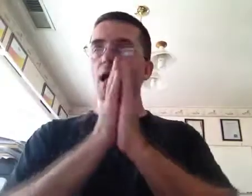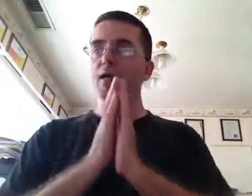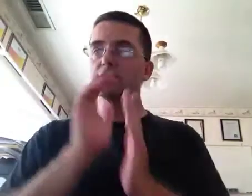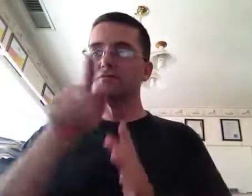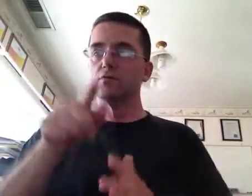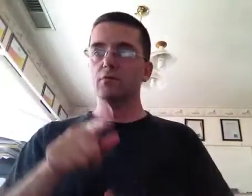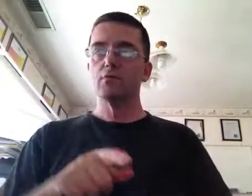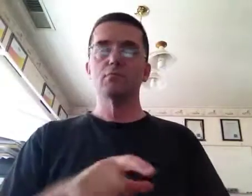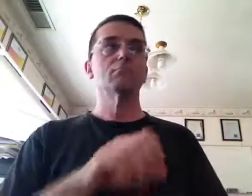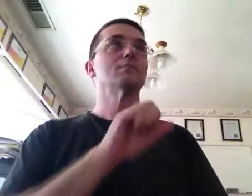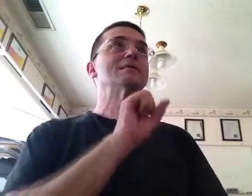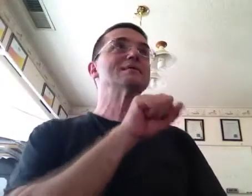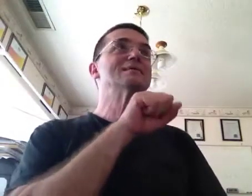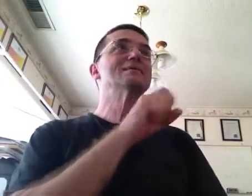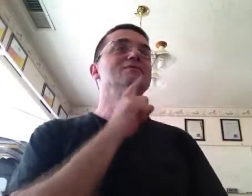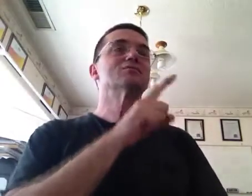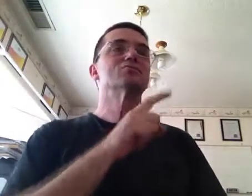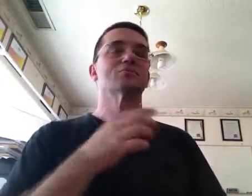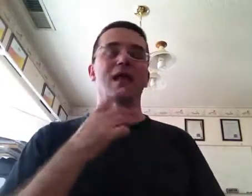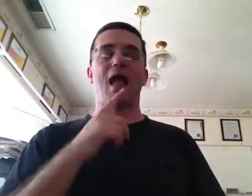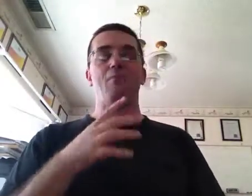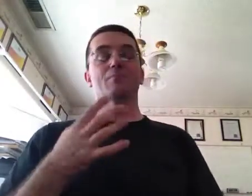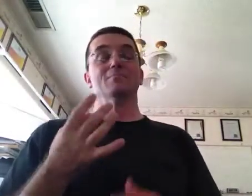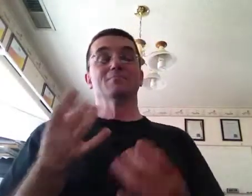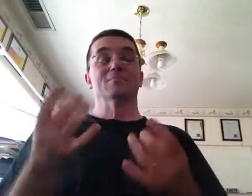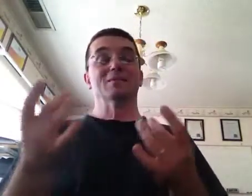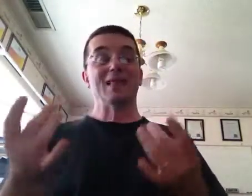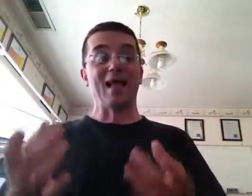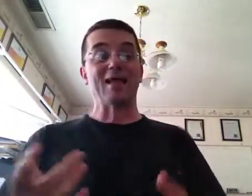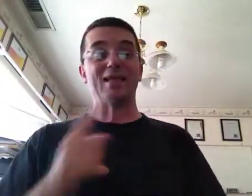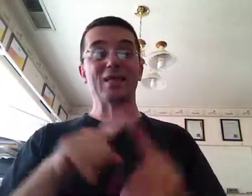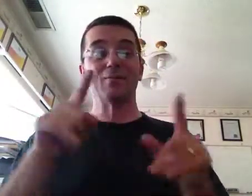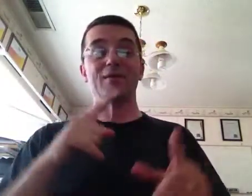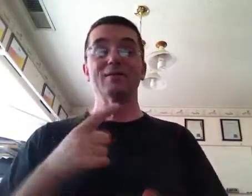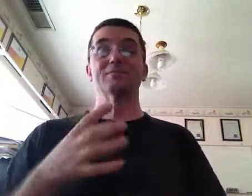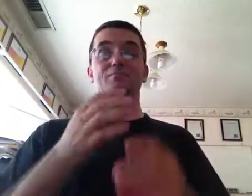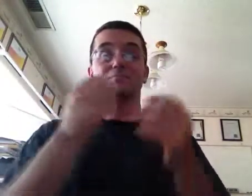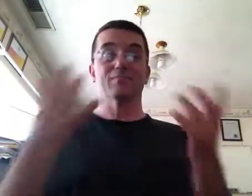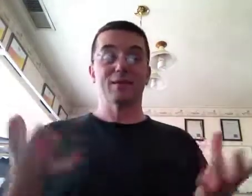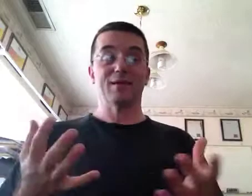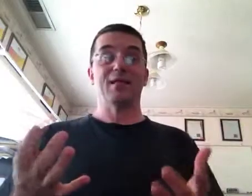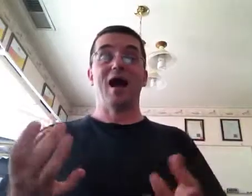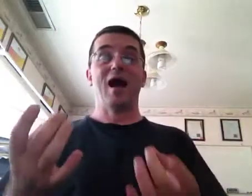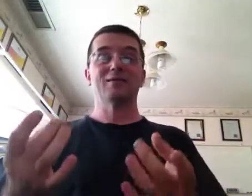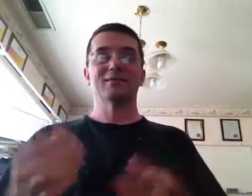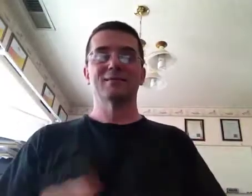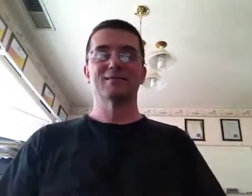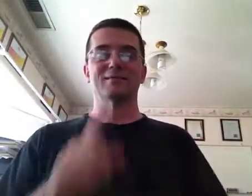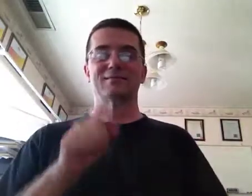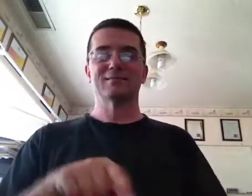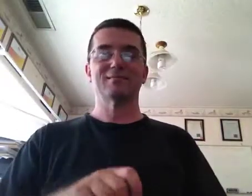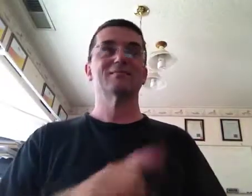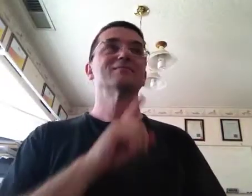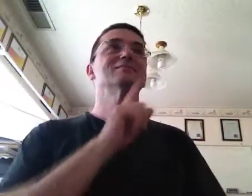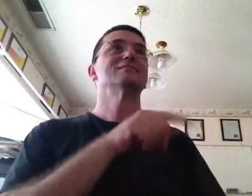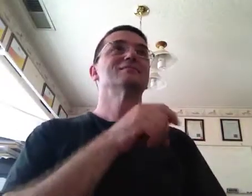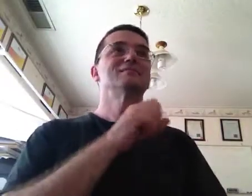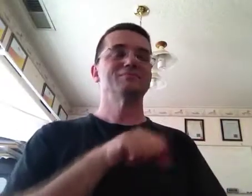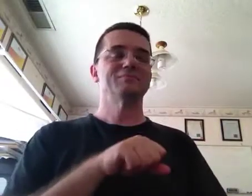Yeah. Now, I'm being a little bit tacky and melodramatic, but he's being a lot tacky. Yeah. He just, you know, every time we